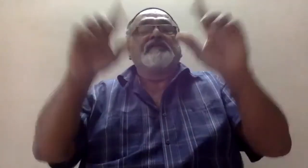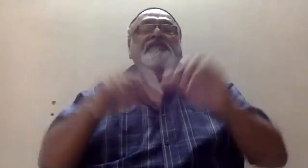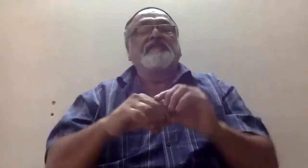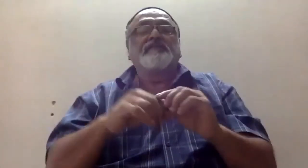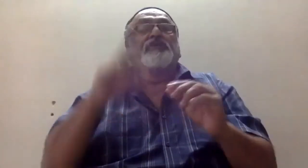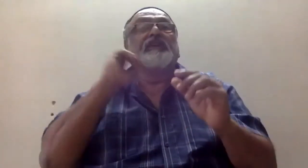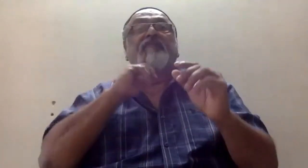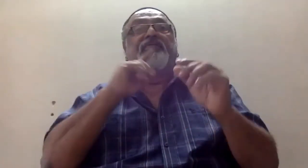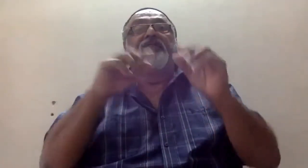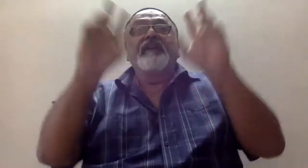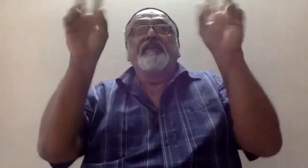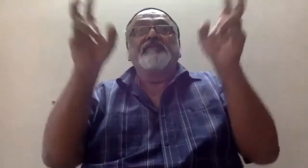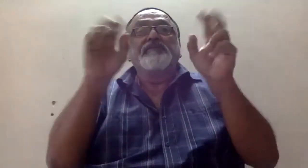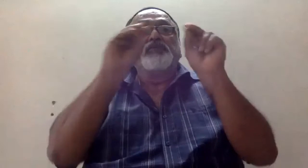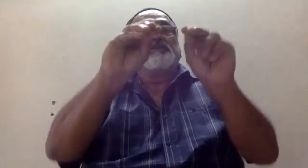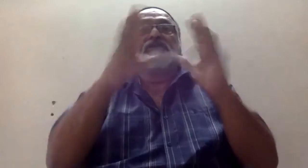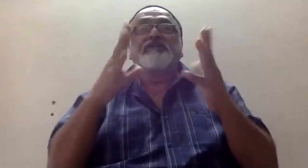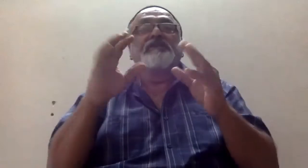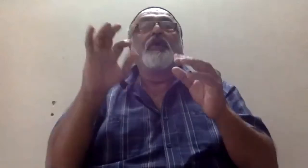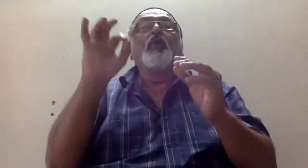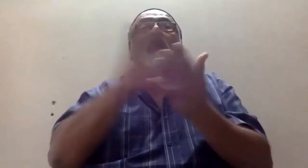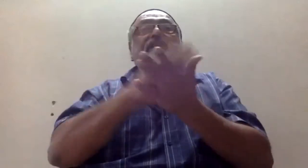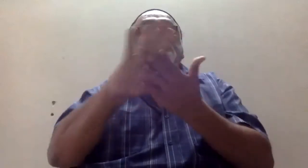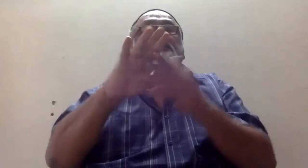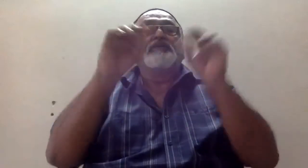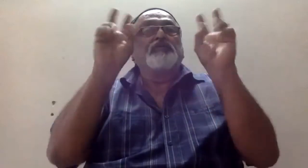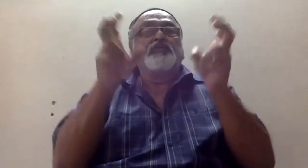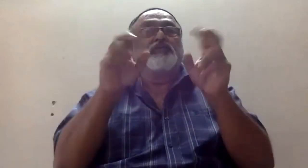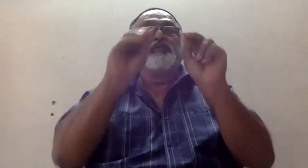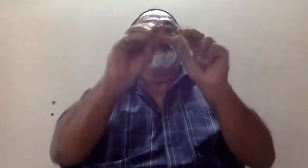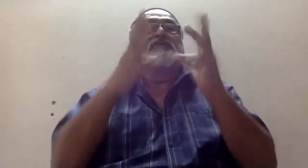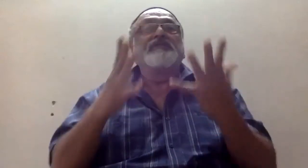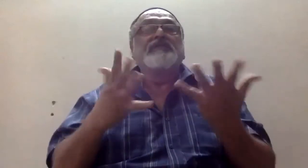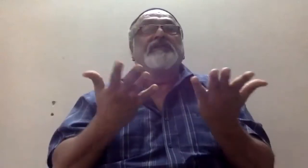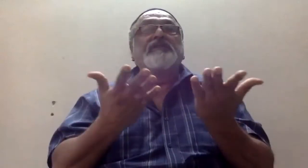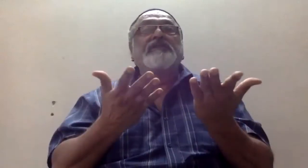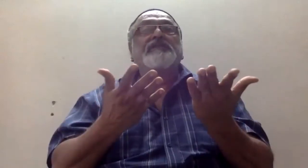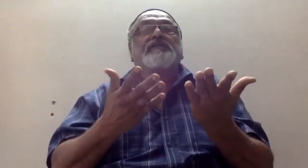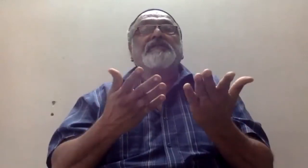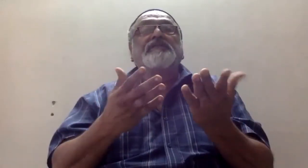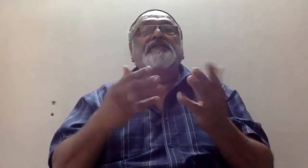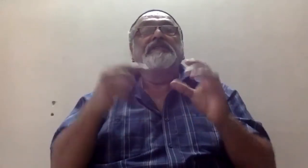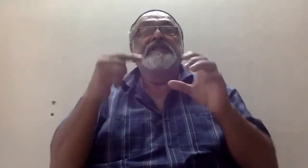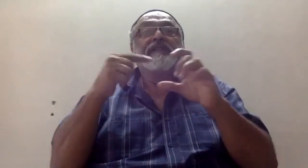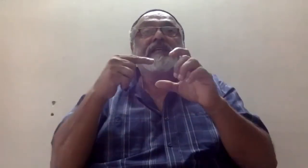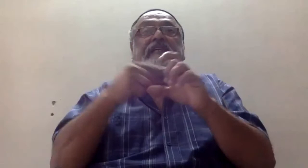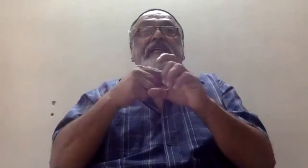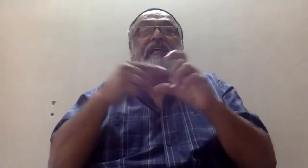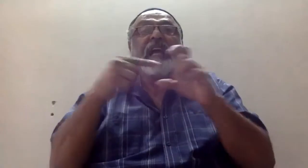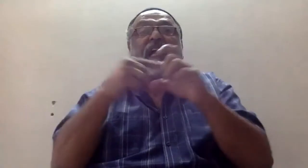and for orthopedic category as electrical engineers in one of the